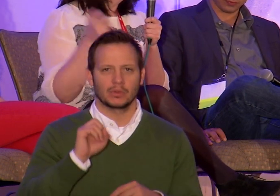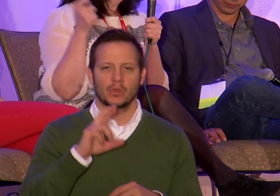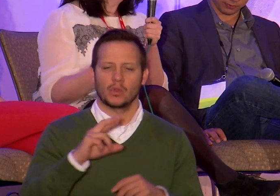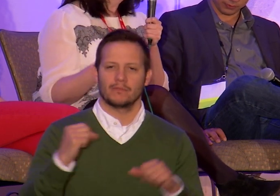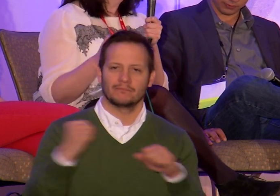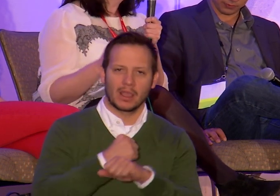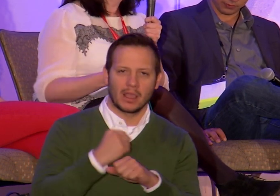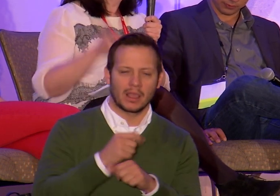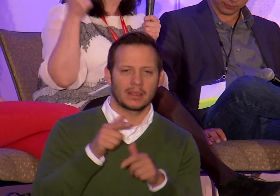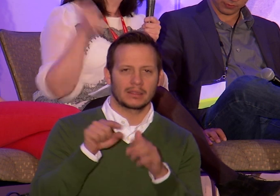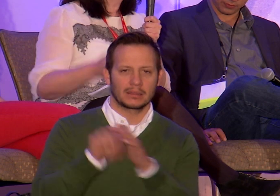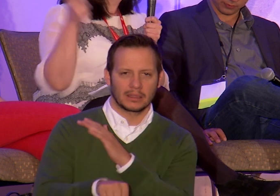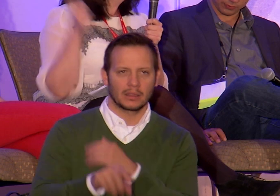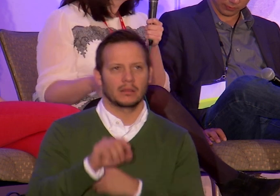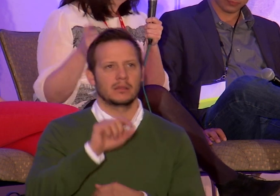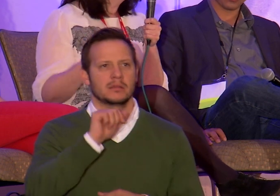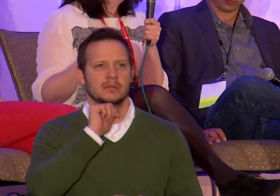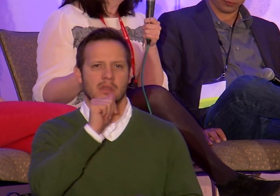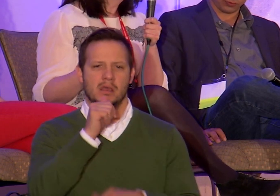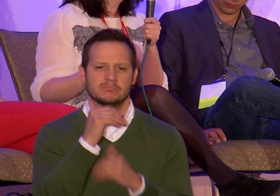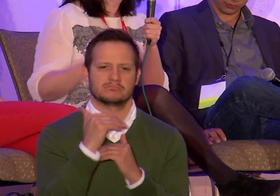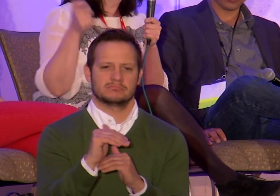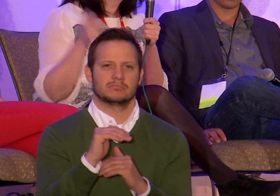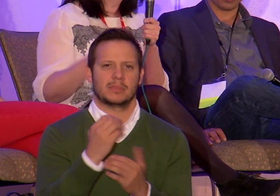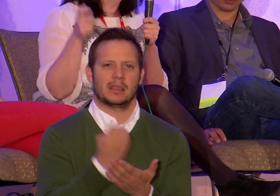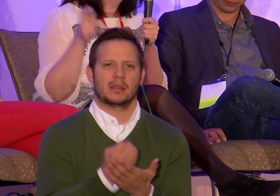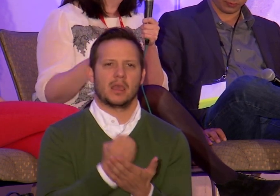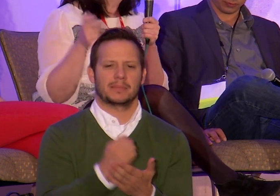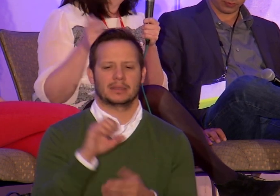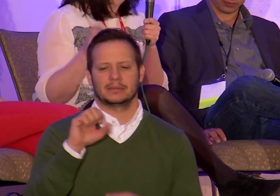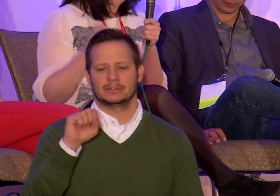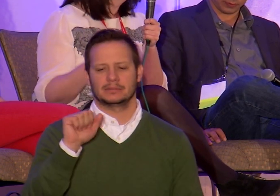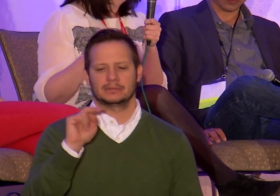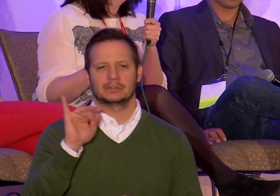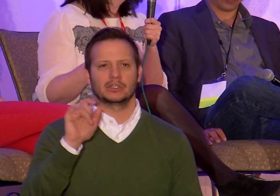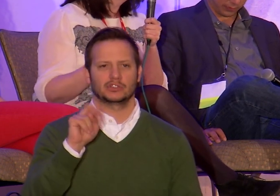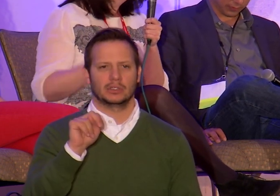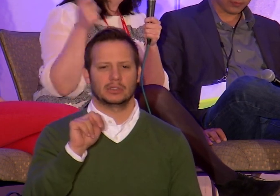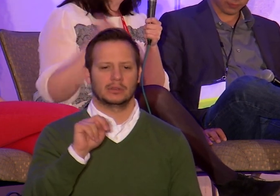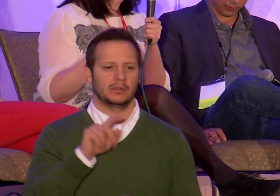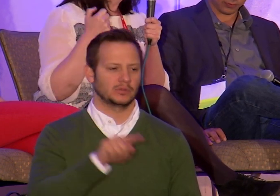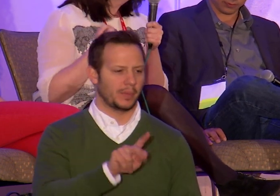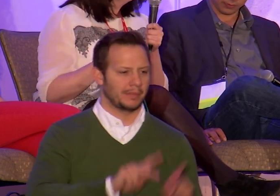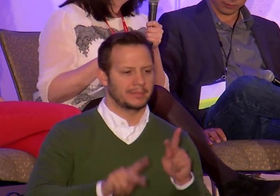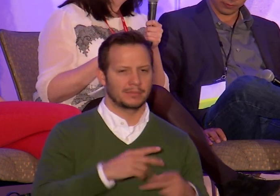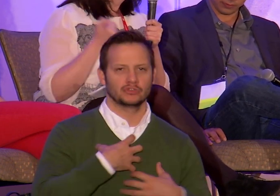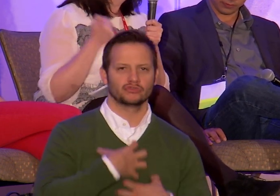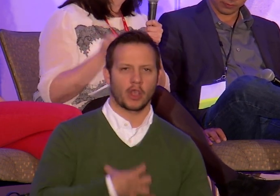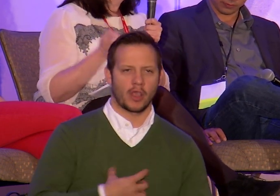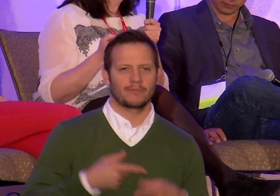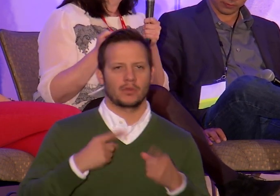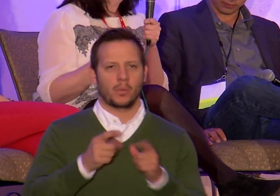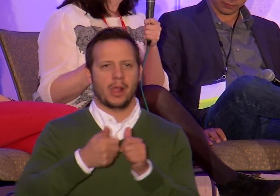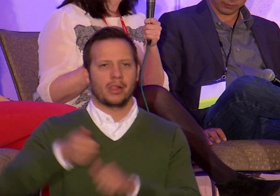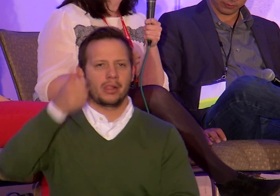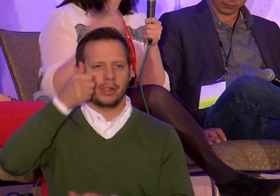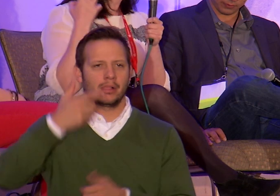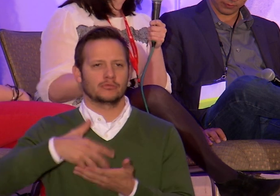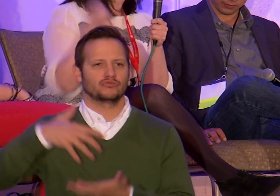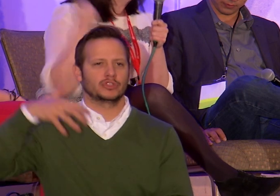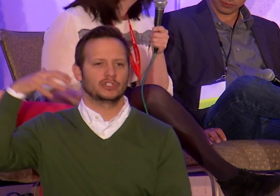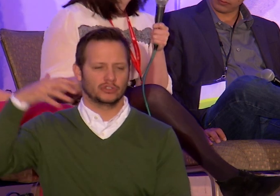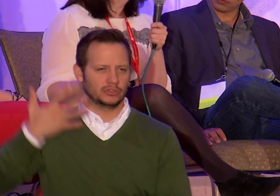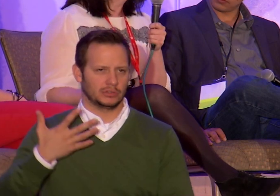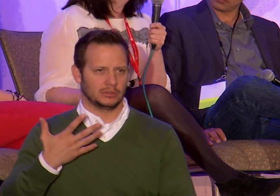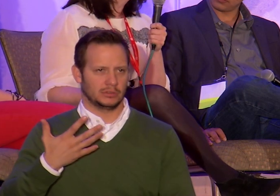by bringing economic sanctions that will starve the population while the rulers get richer and richer, but by real international human solidarity.